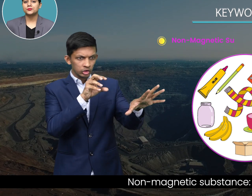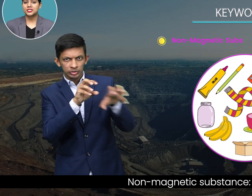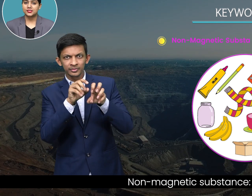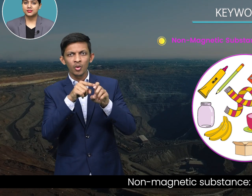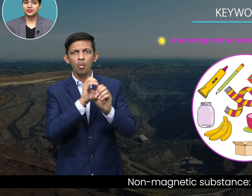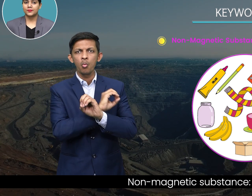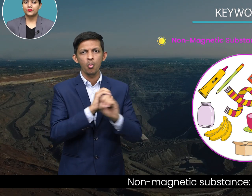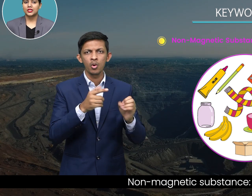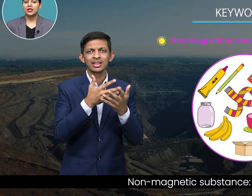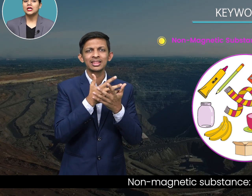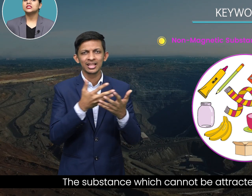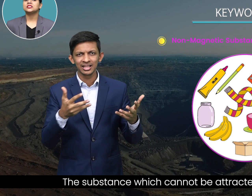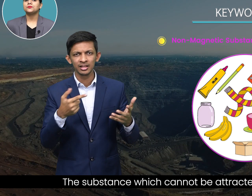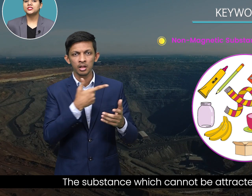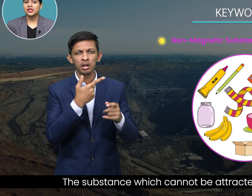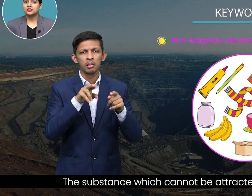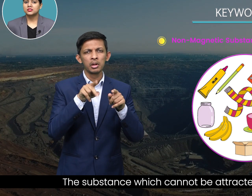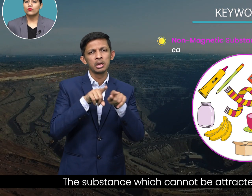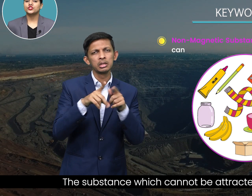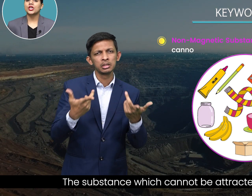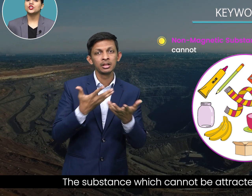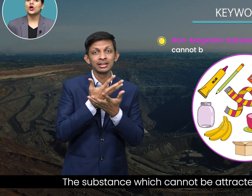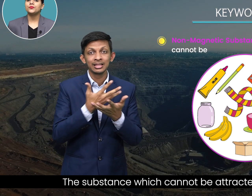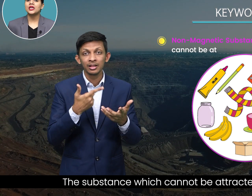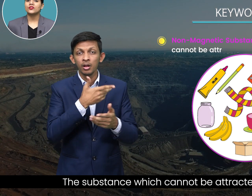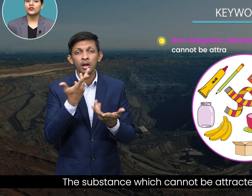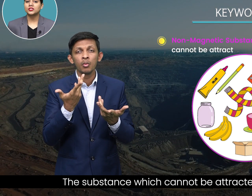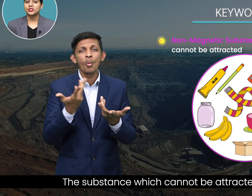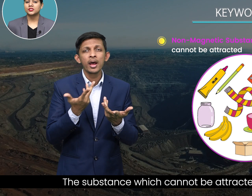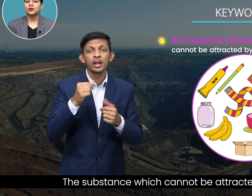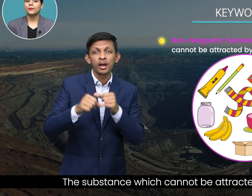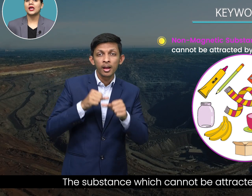Non-magnetic substance. The substance which cannot be